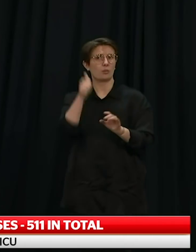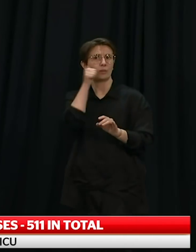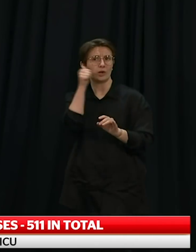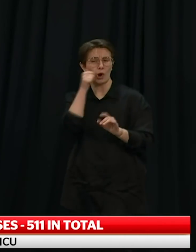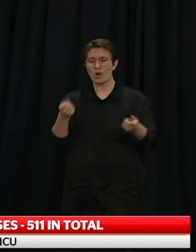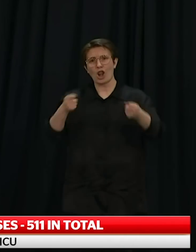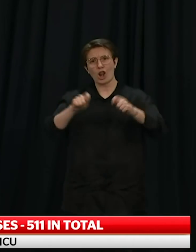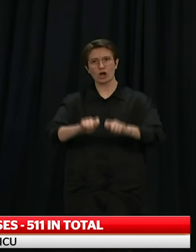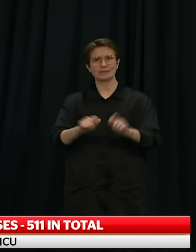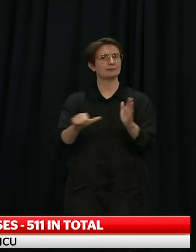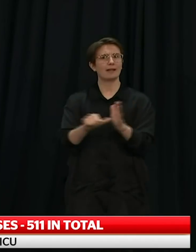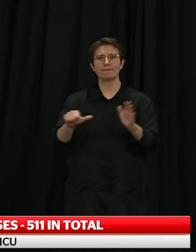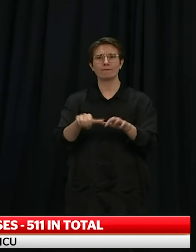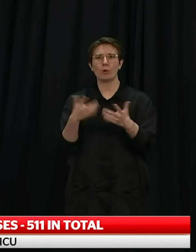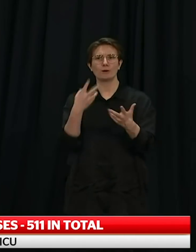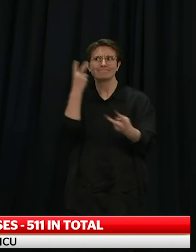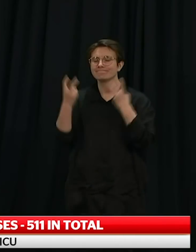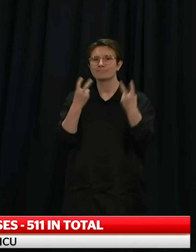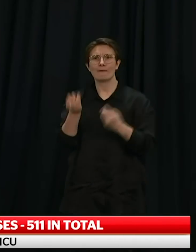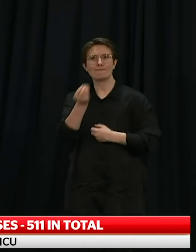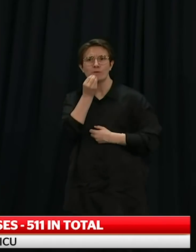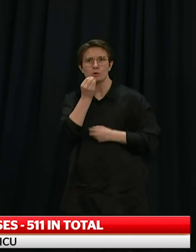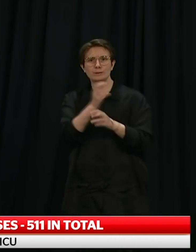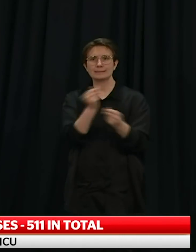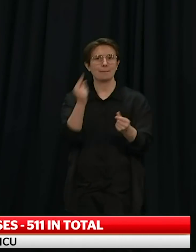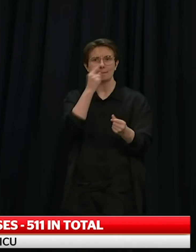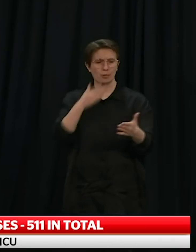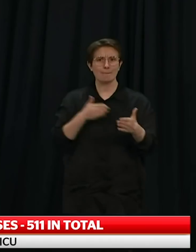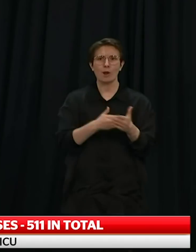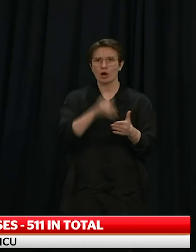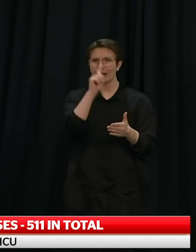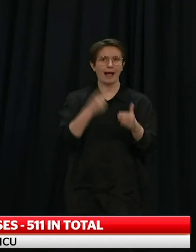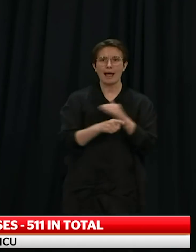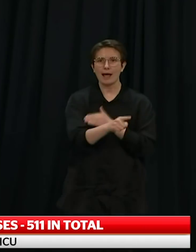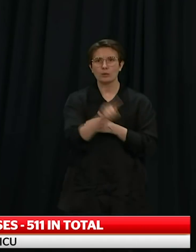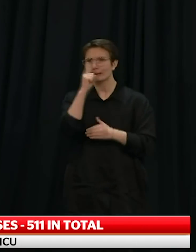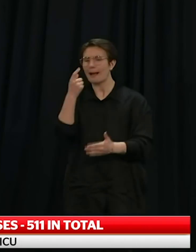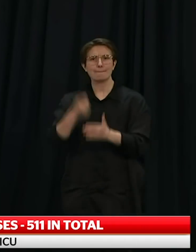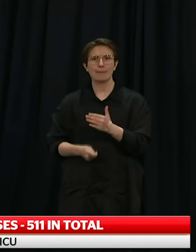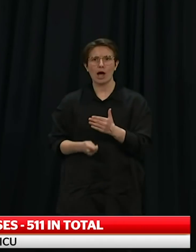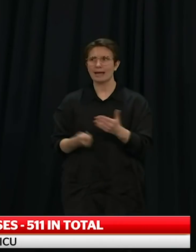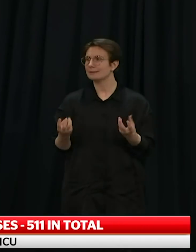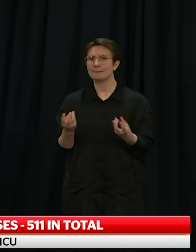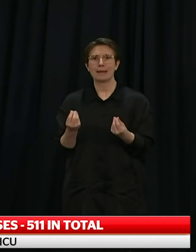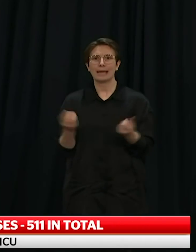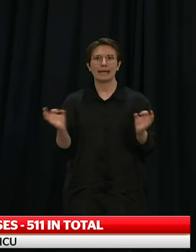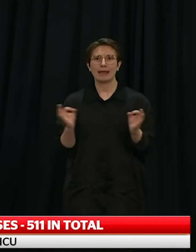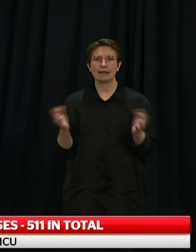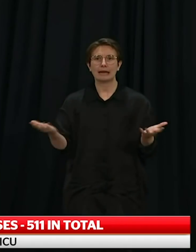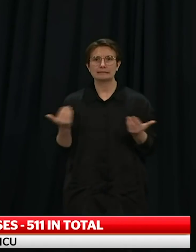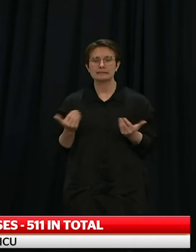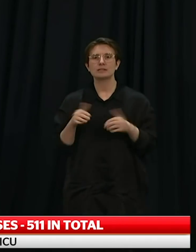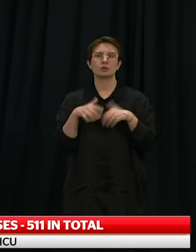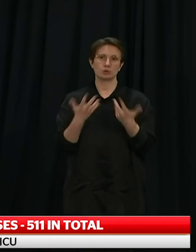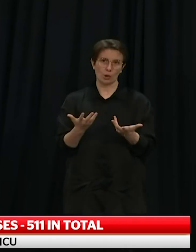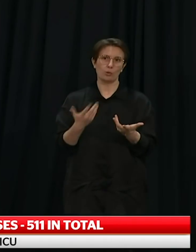that are distributing food to vulnerable people in whānau, yesterday we announced an additional $7 million for food security networks operating at Alert